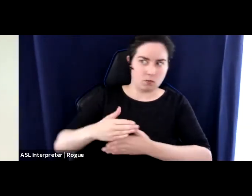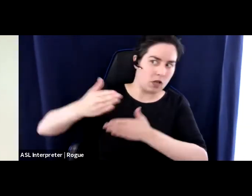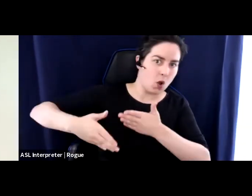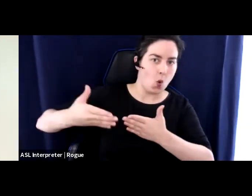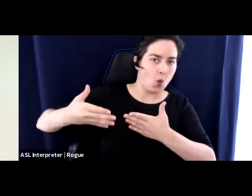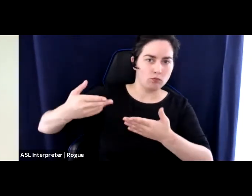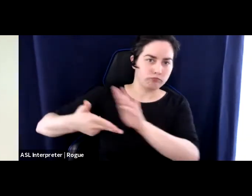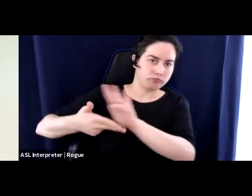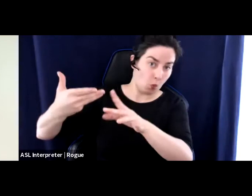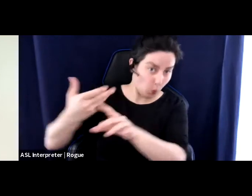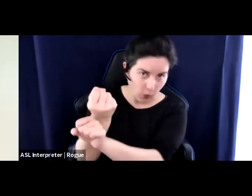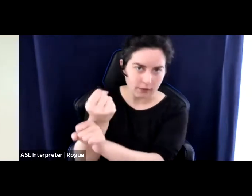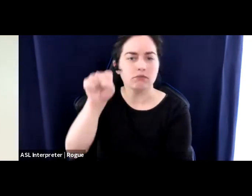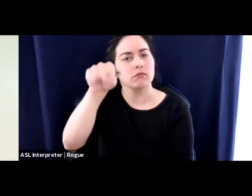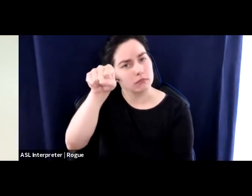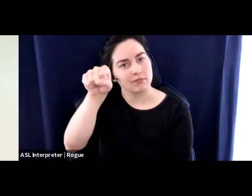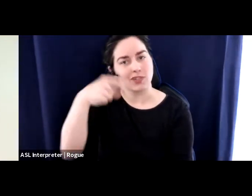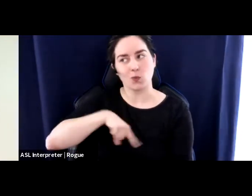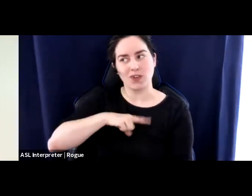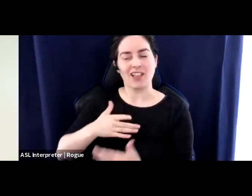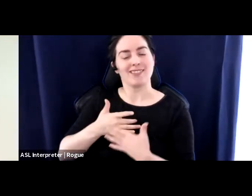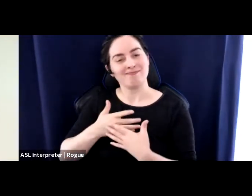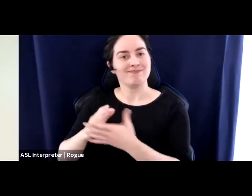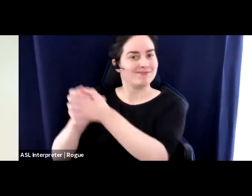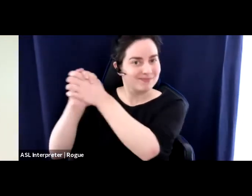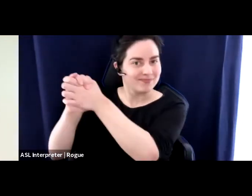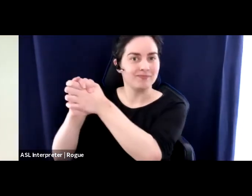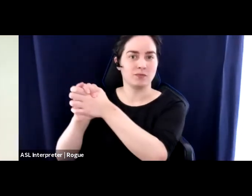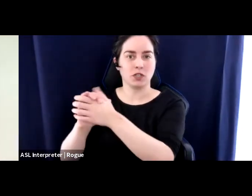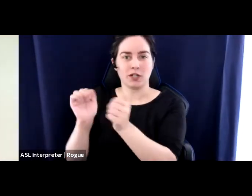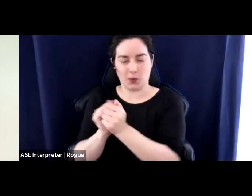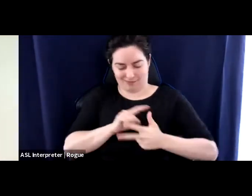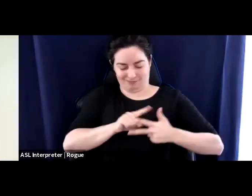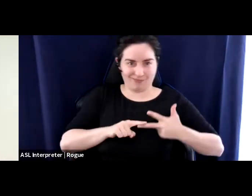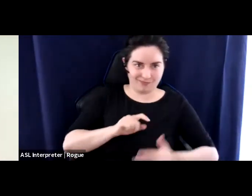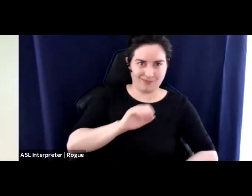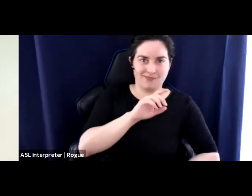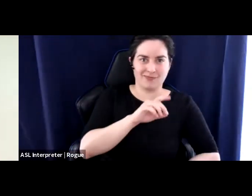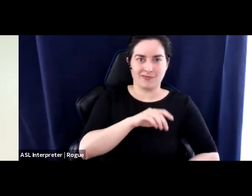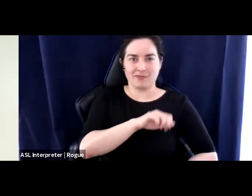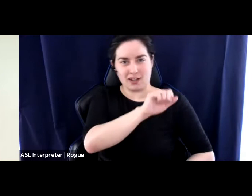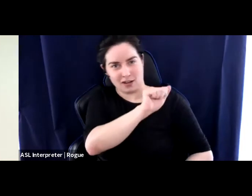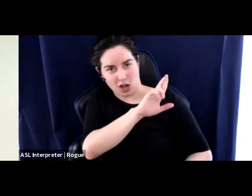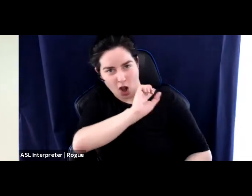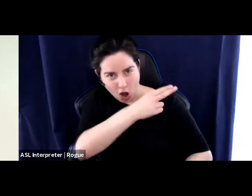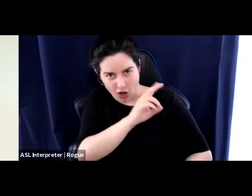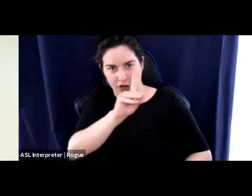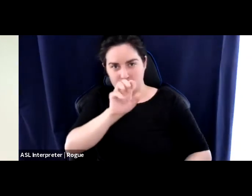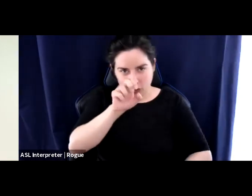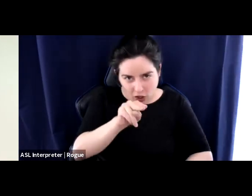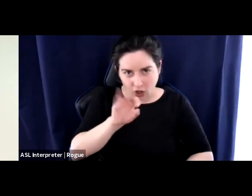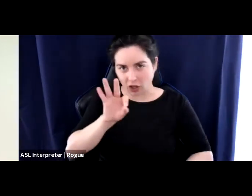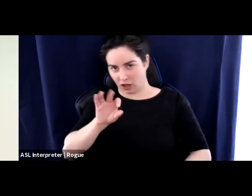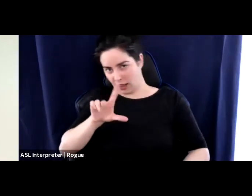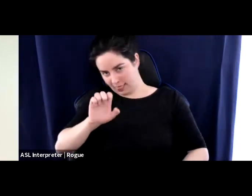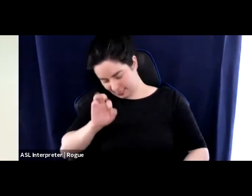we definitely celebrated that win at Arch, and we celebrated with Leaf and Dawn. I think it's also important